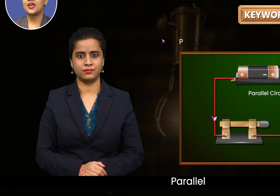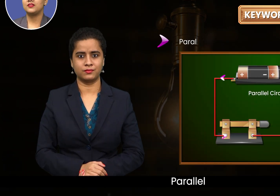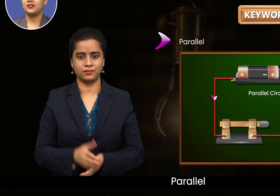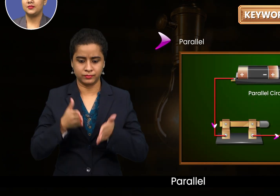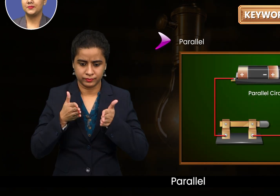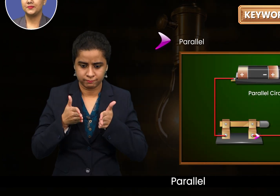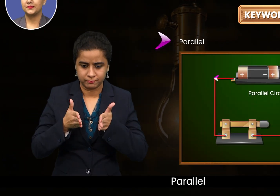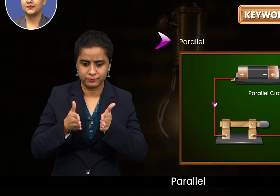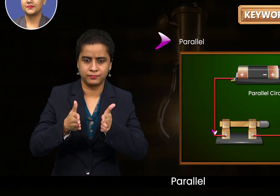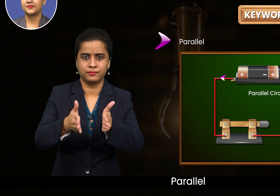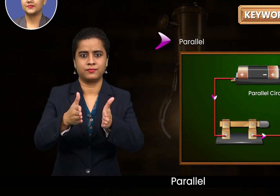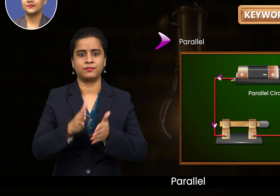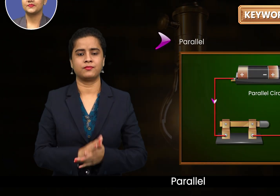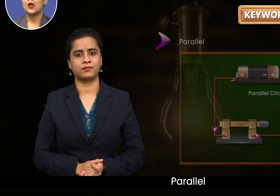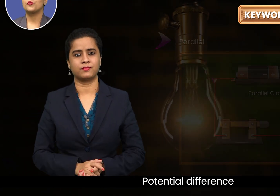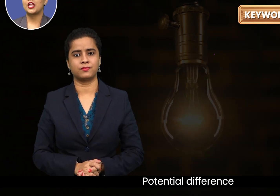parallel,